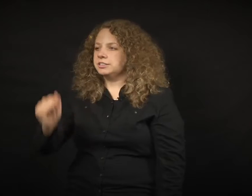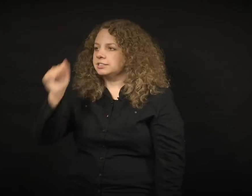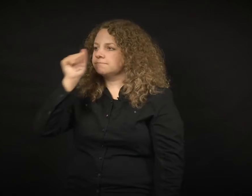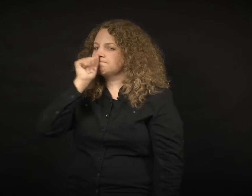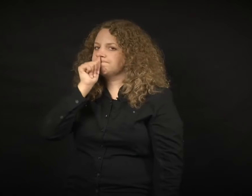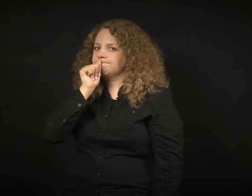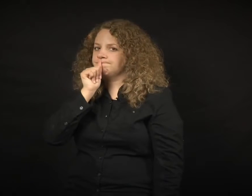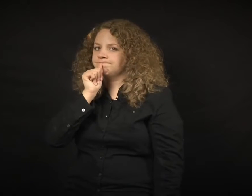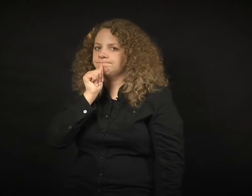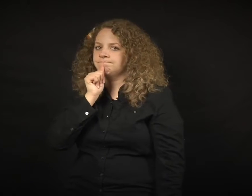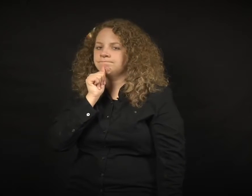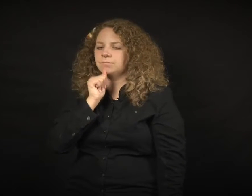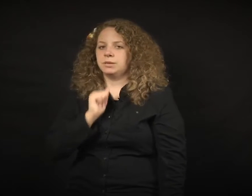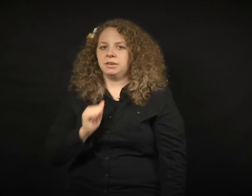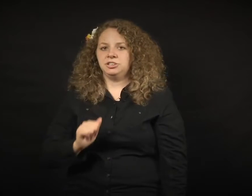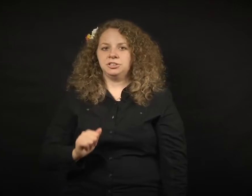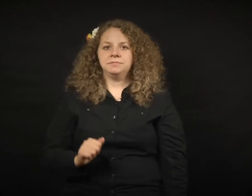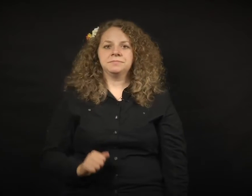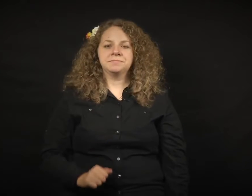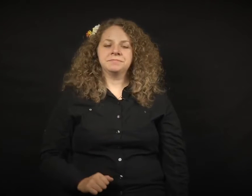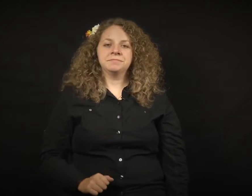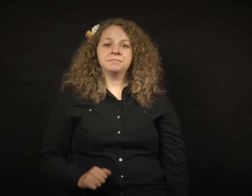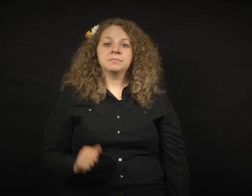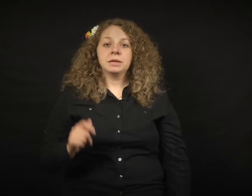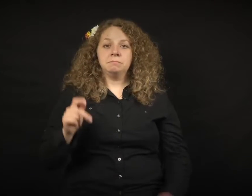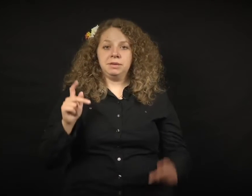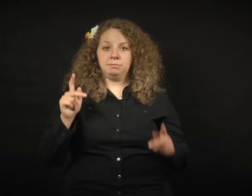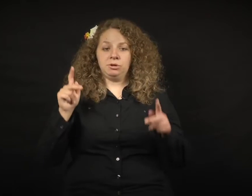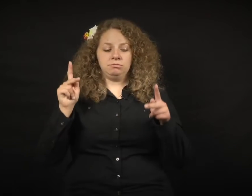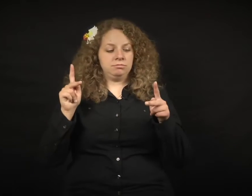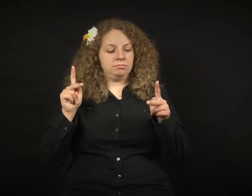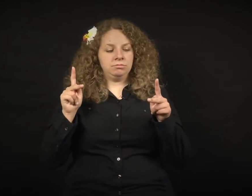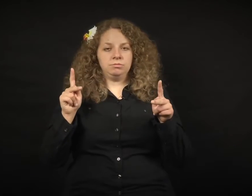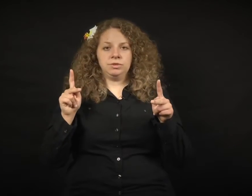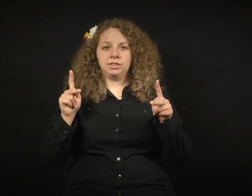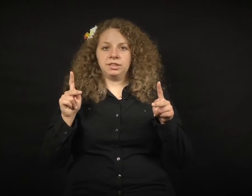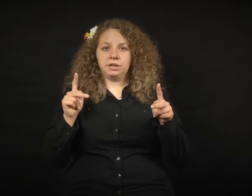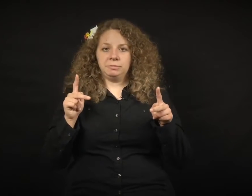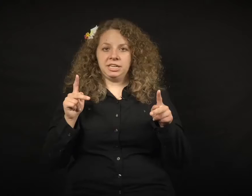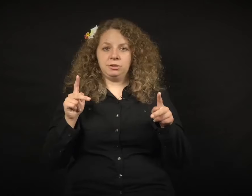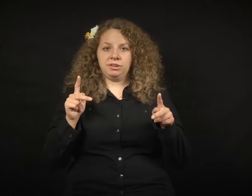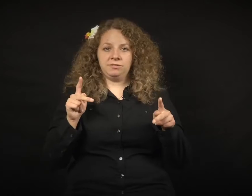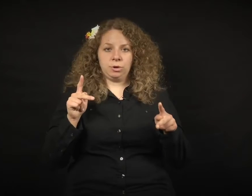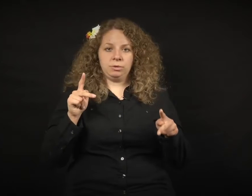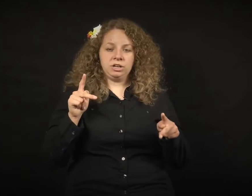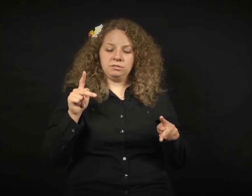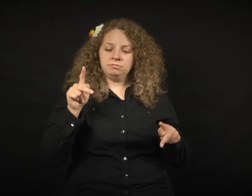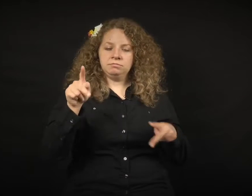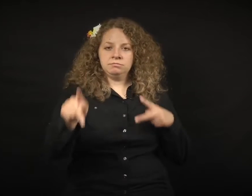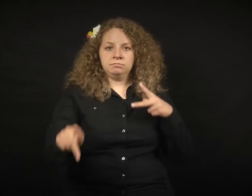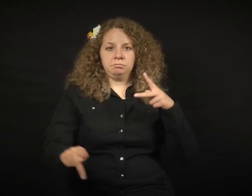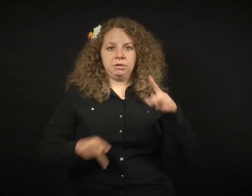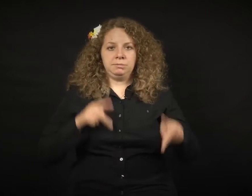endurance, and patient. People, with the letter P going forward, people.